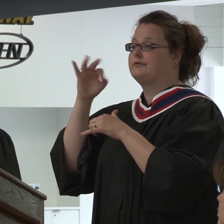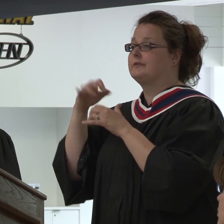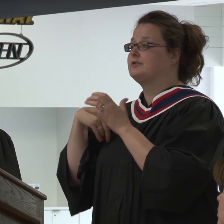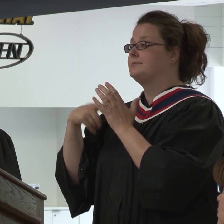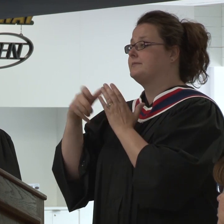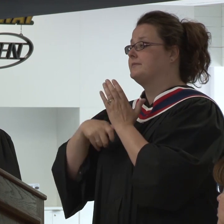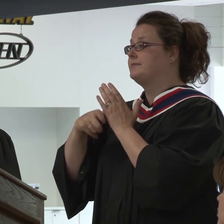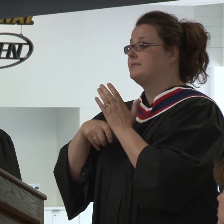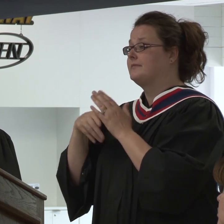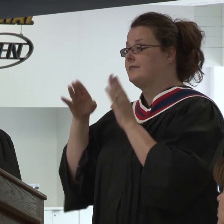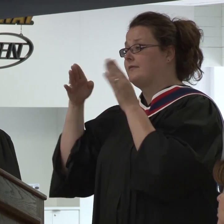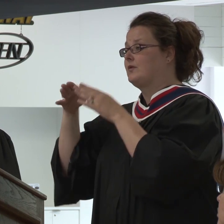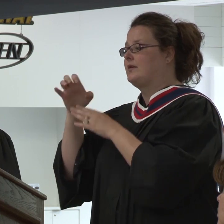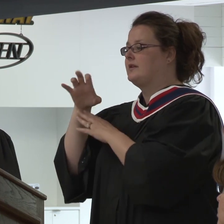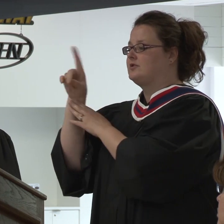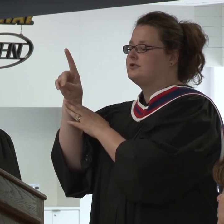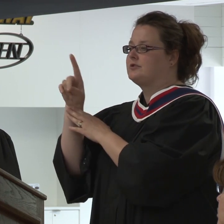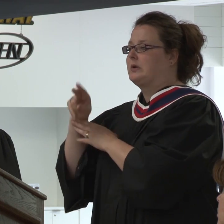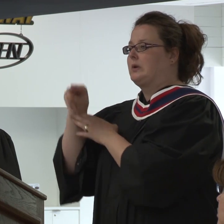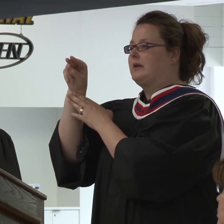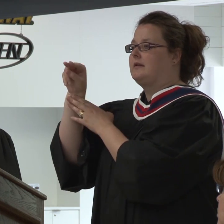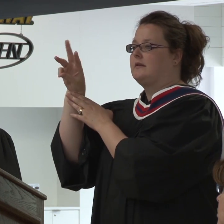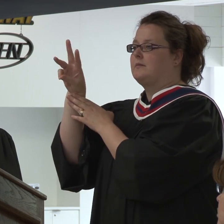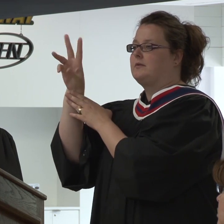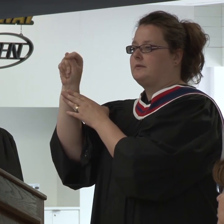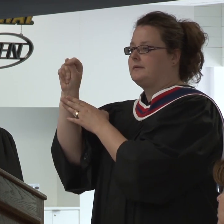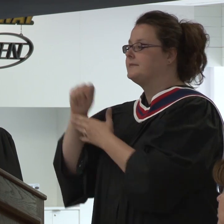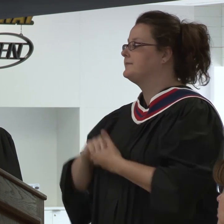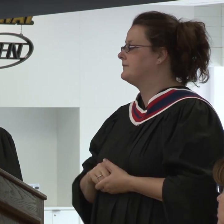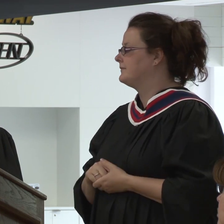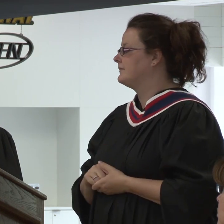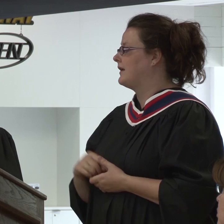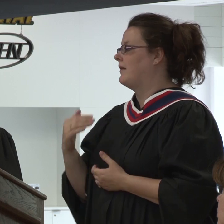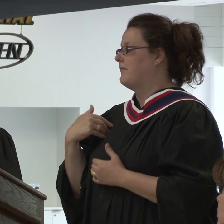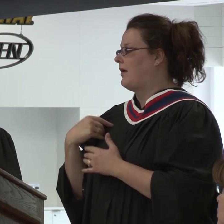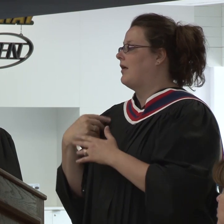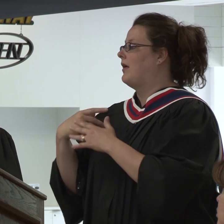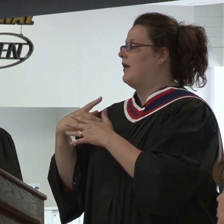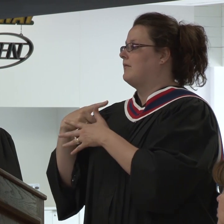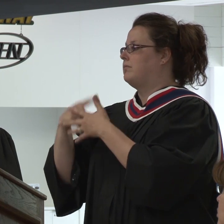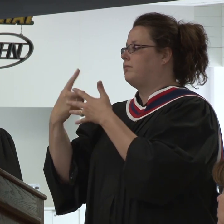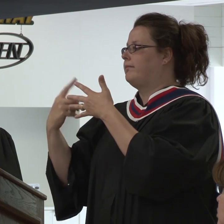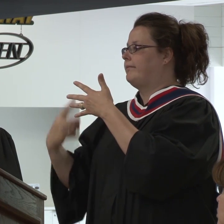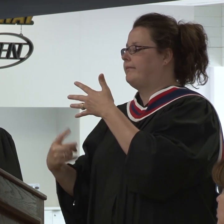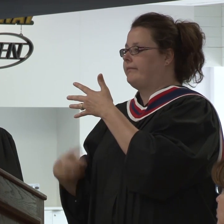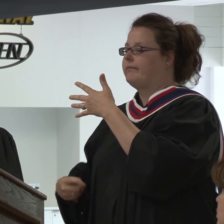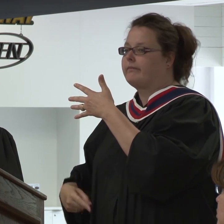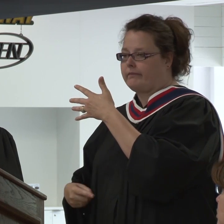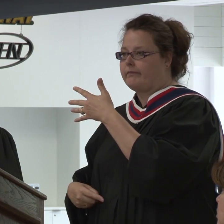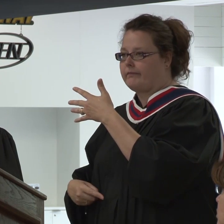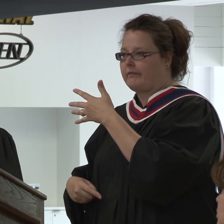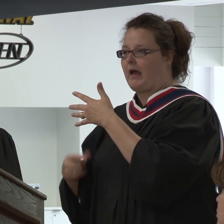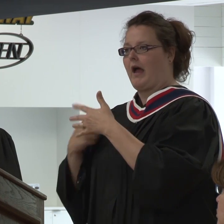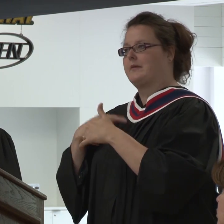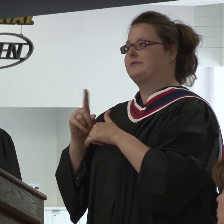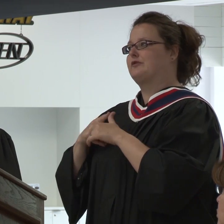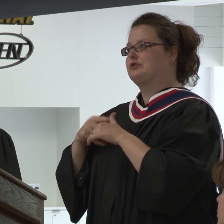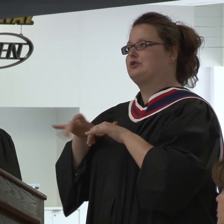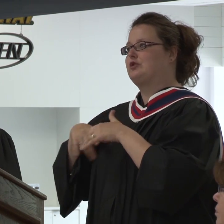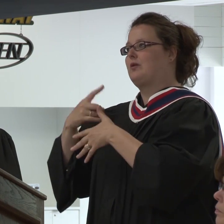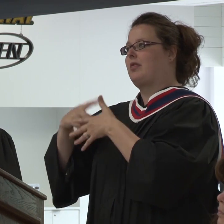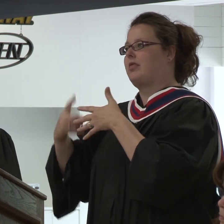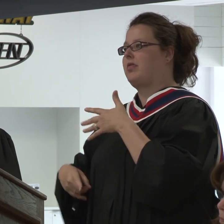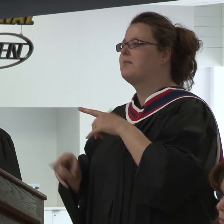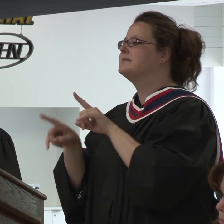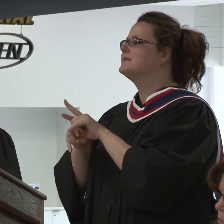for education in the Northwest Territories. And the list goes on, strangely enough, but the same thing will happen to you one